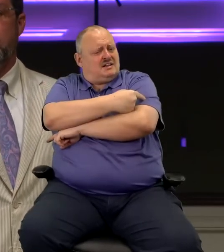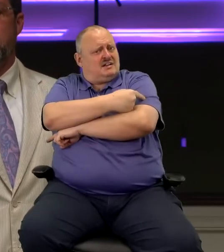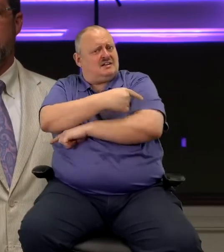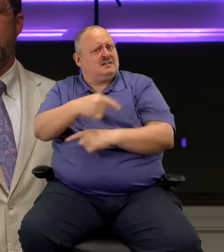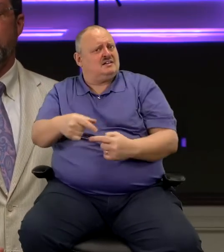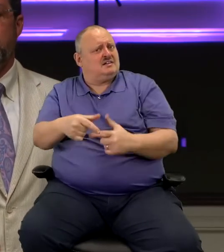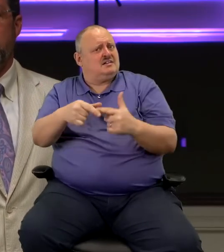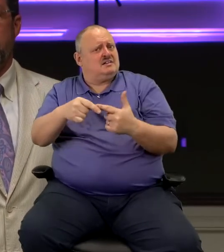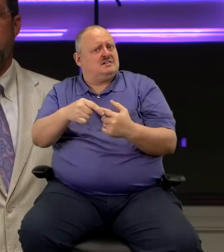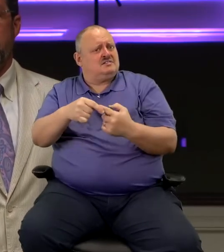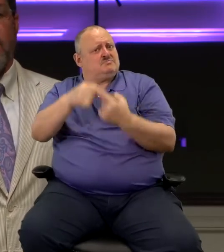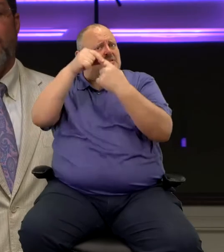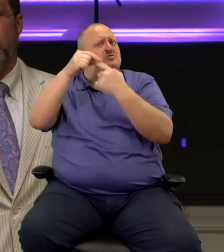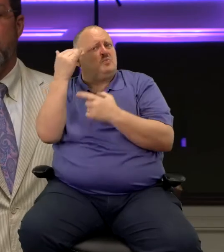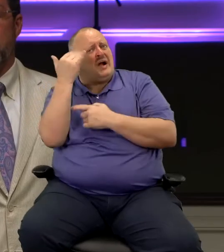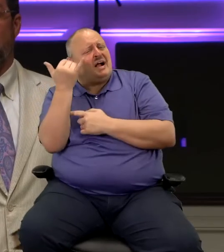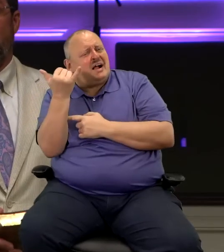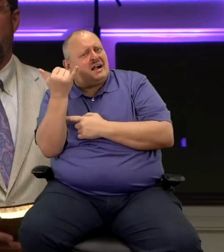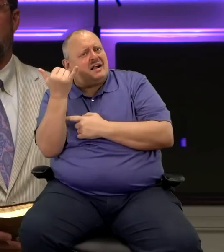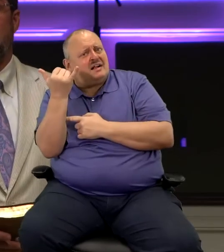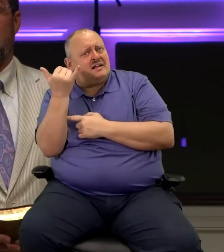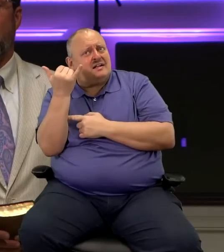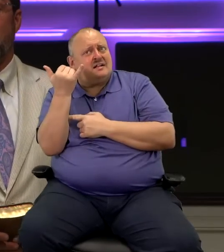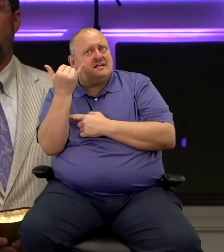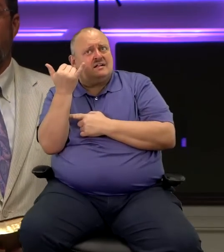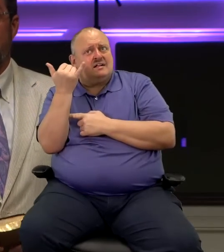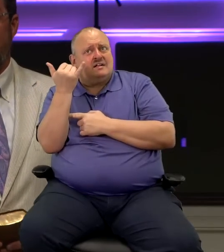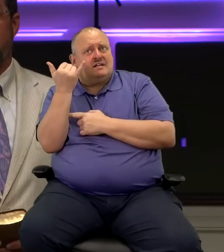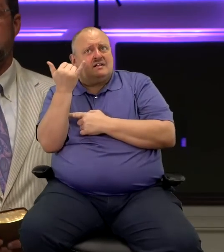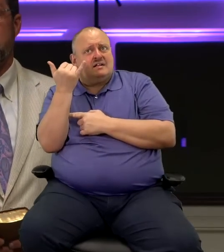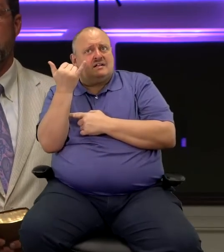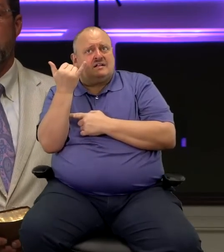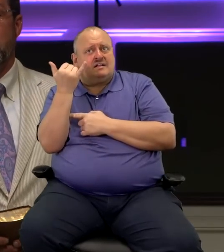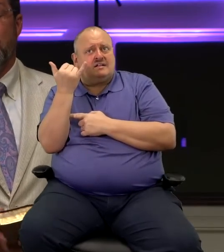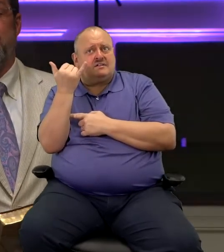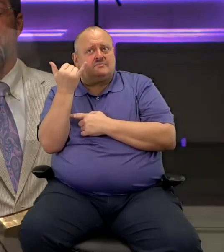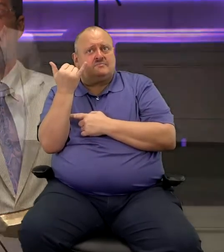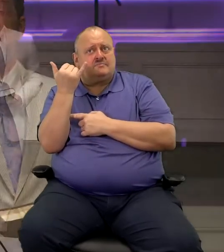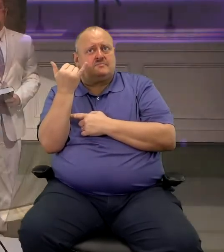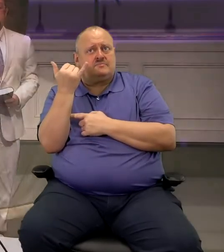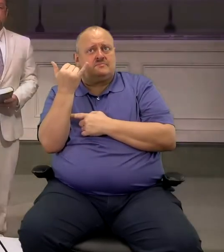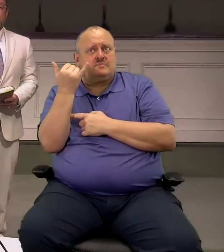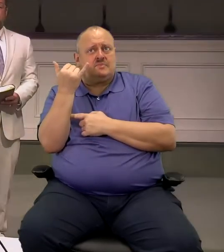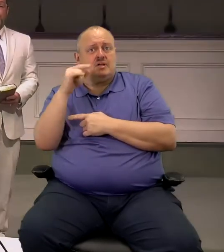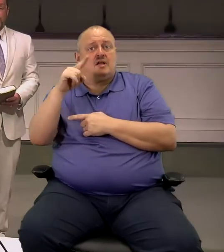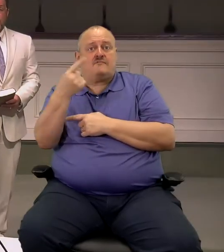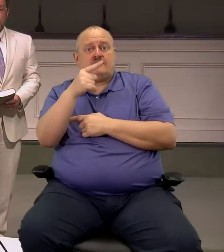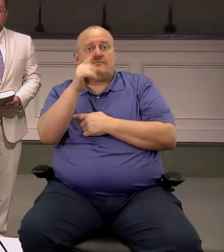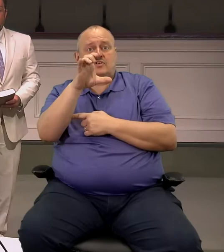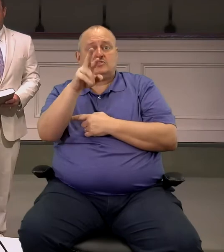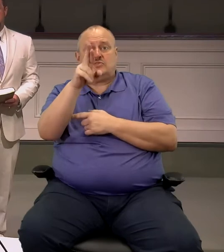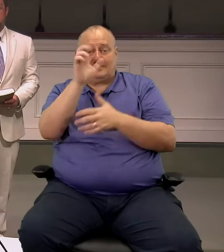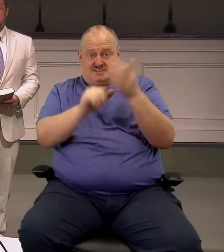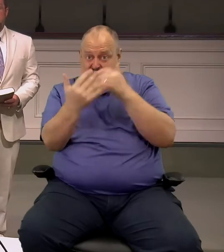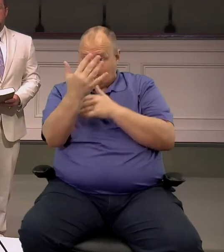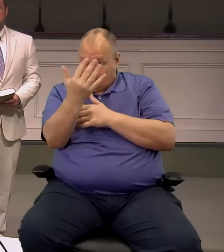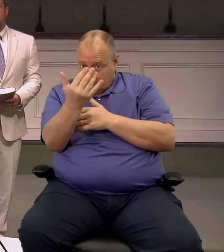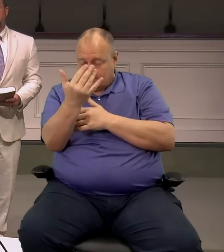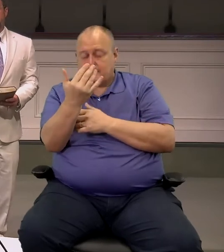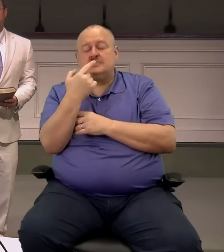big deal? Now, I don't want to get the proverbial cart before the horse, but in 1 Corinthians chapter 15, the Lord tells